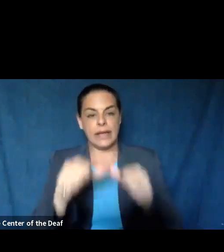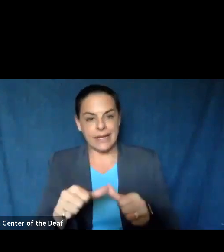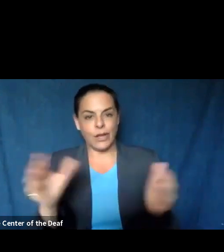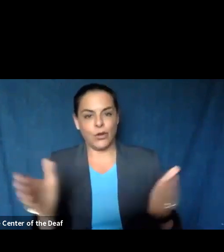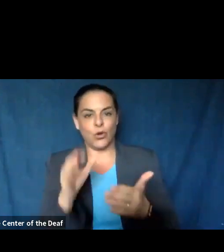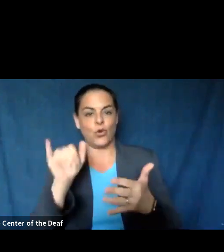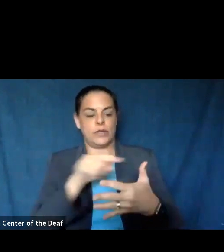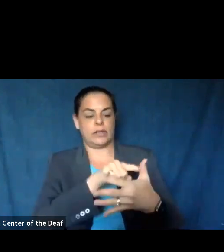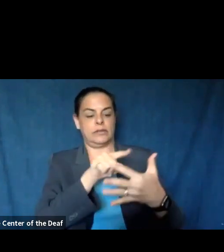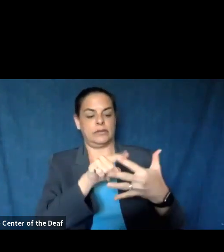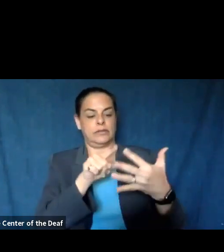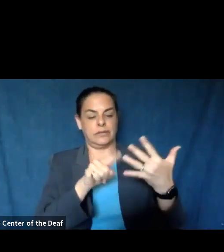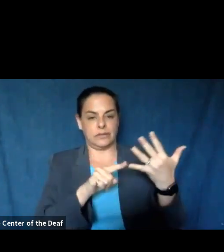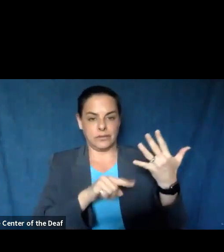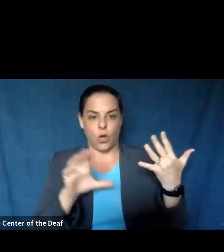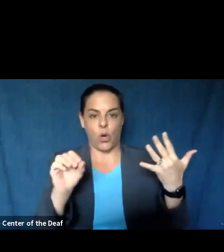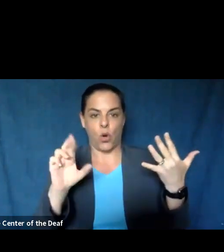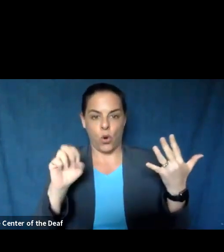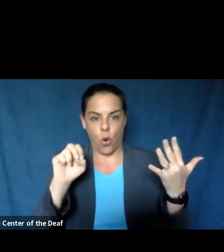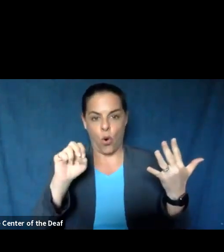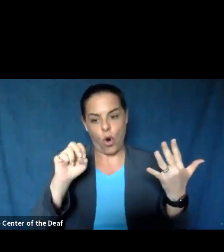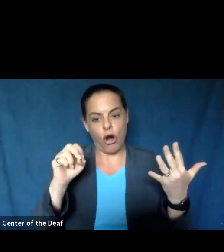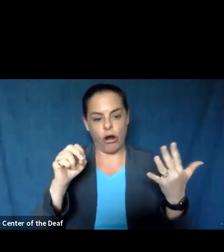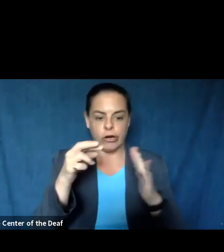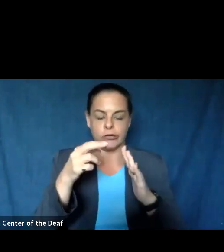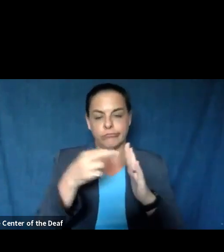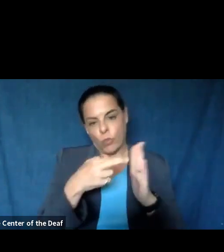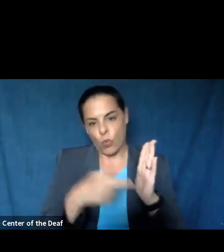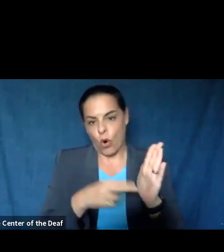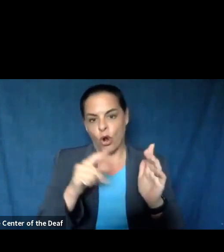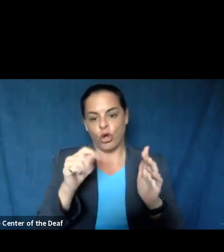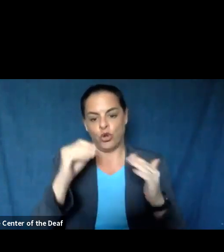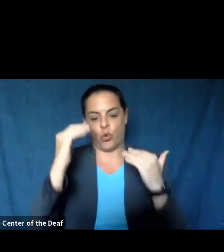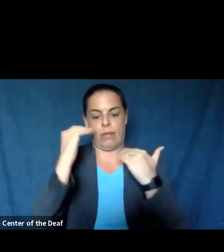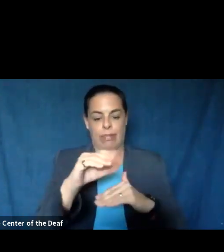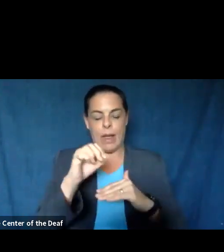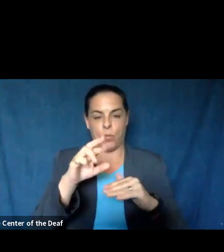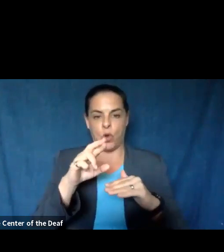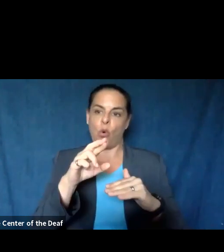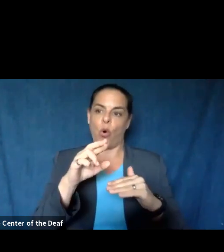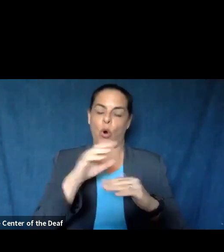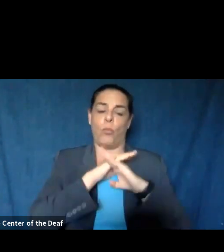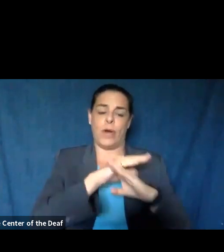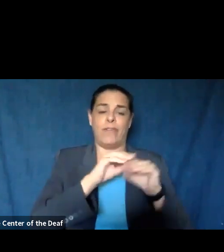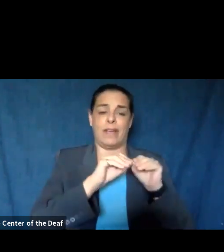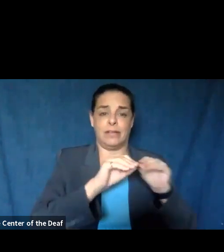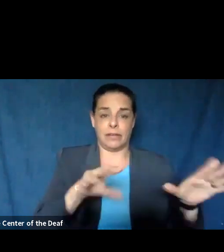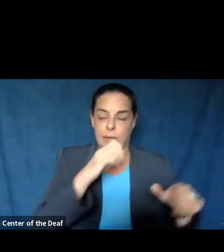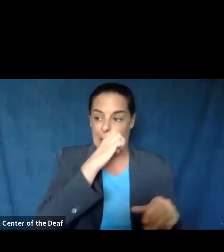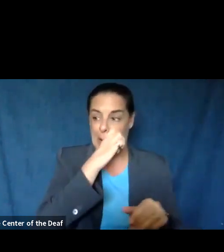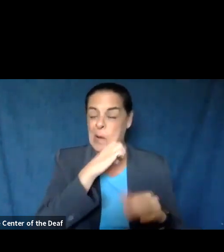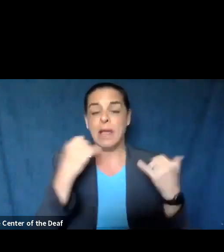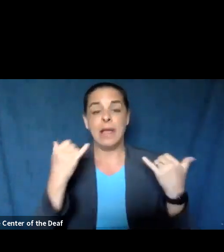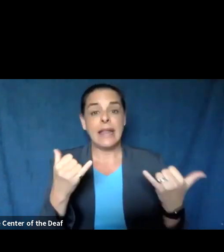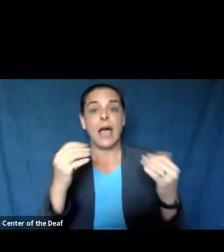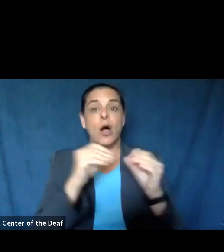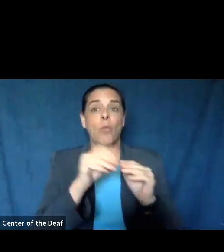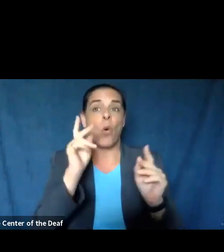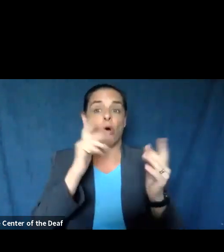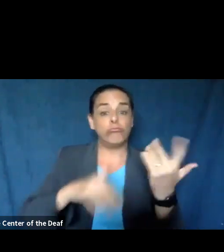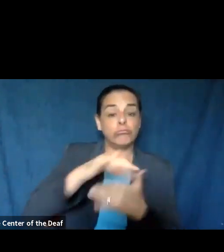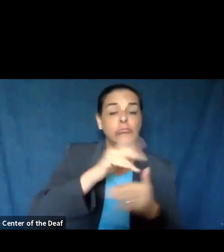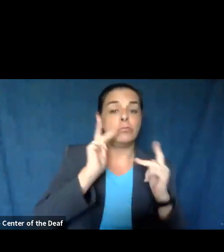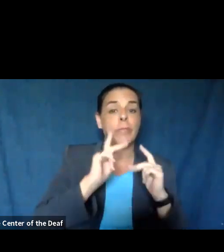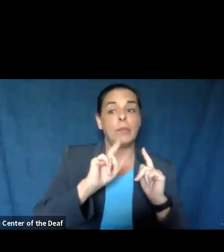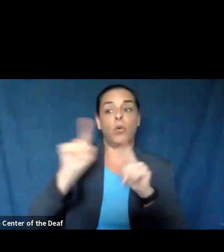core principles to try to prevent or limit transmission of this disease, there's more interactions that are happening. People are going to work more, they're going to